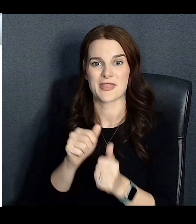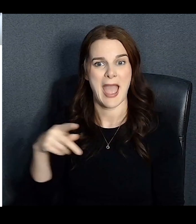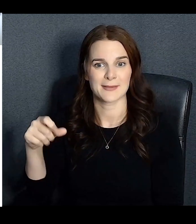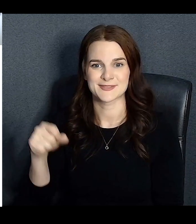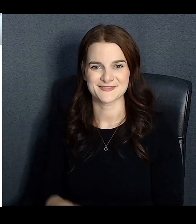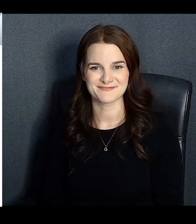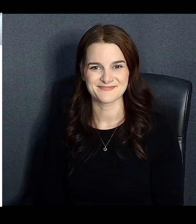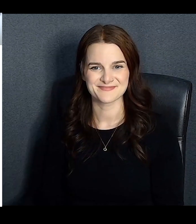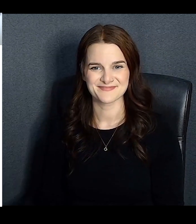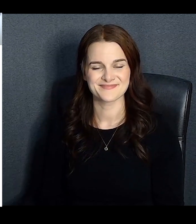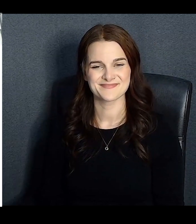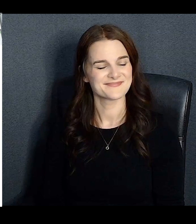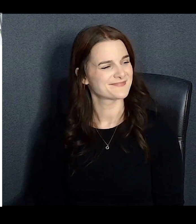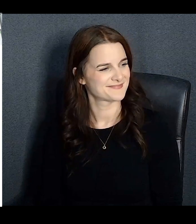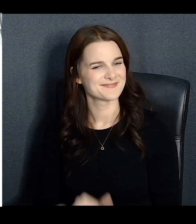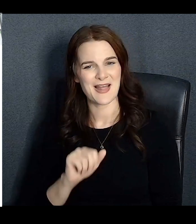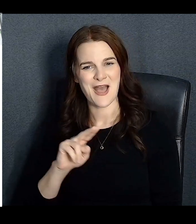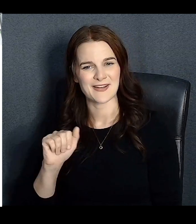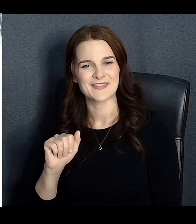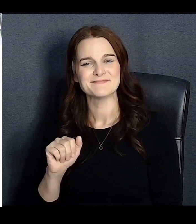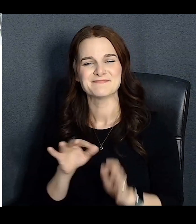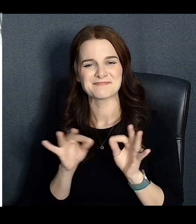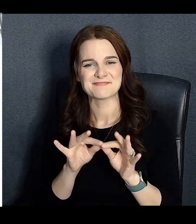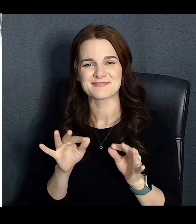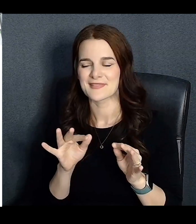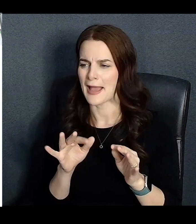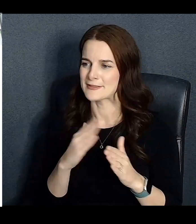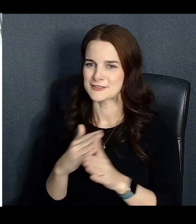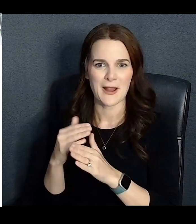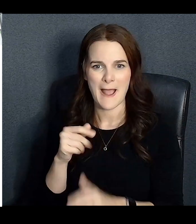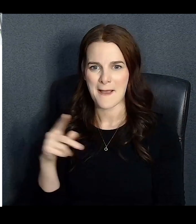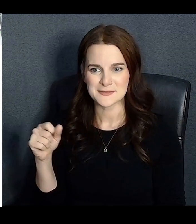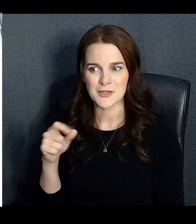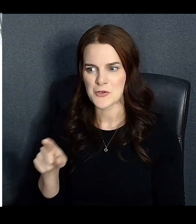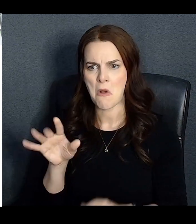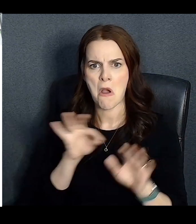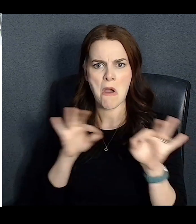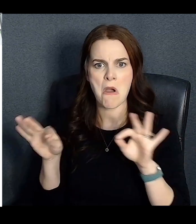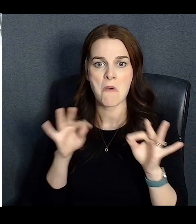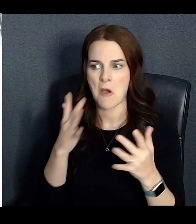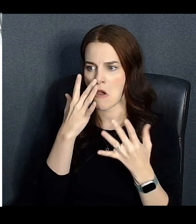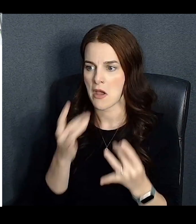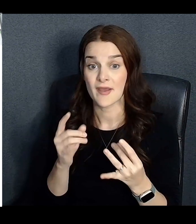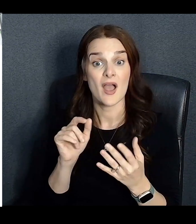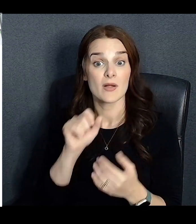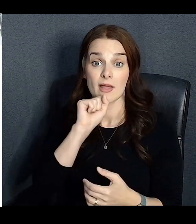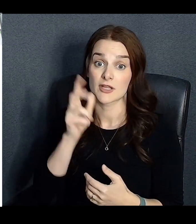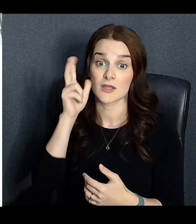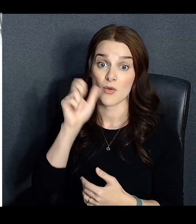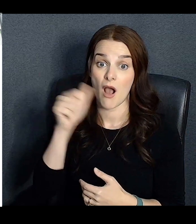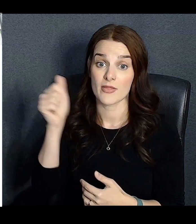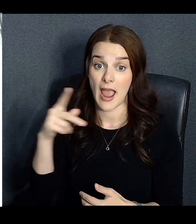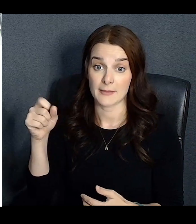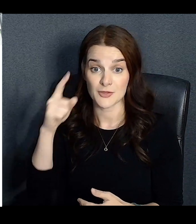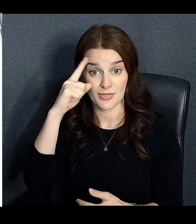So All right. So I'm going to share a bunch of apps again. Grab a couple of these that you think are interesting. And also, we love to hear about other apps